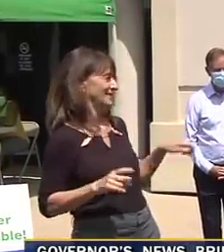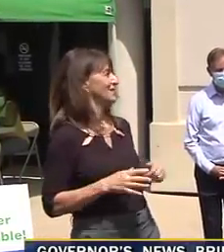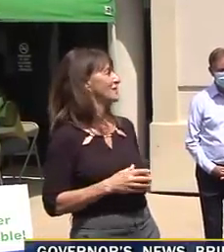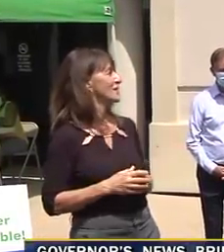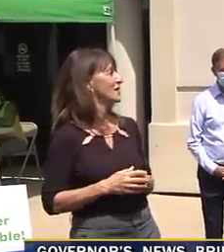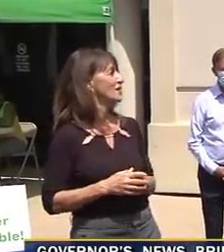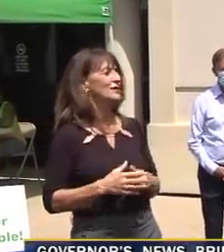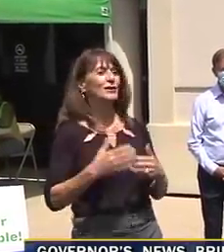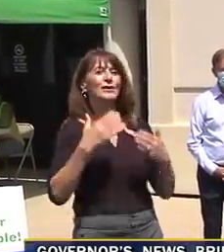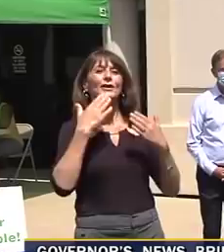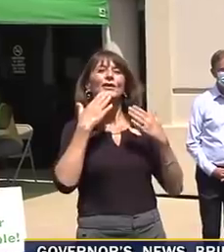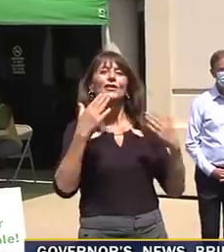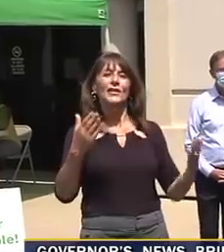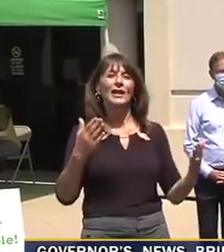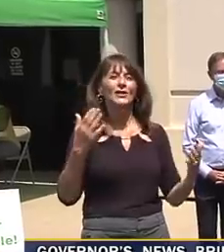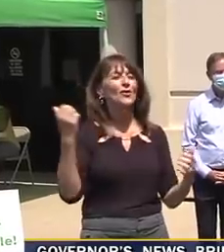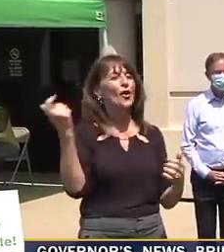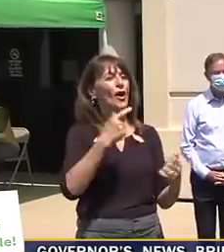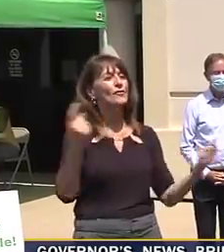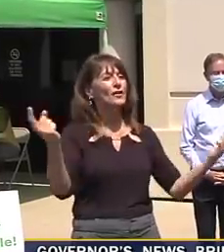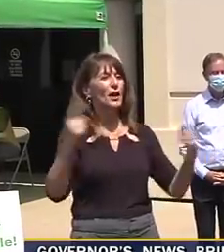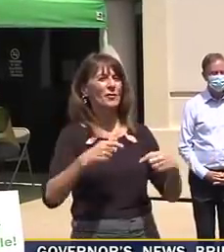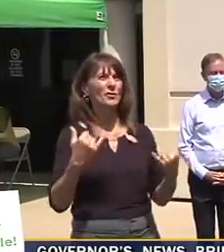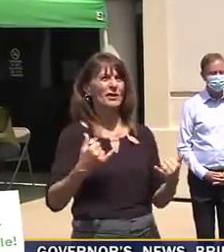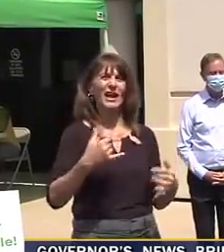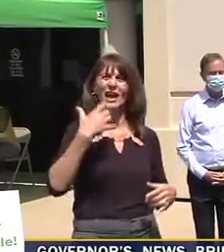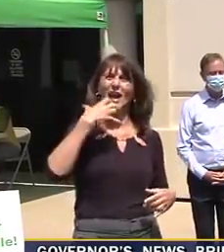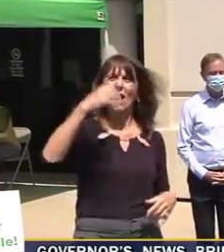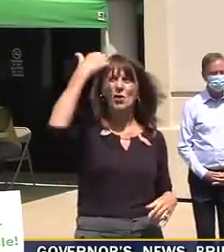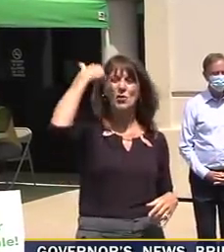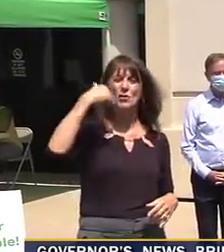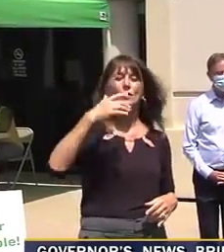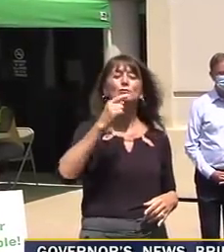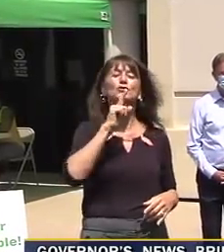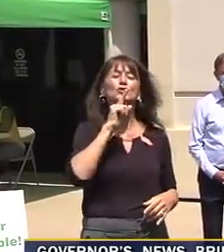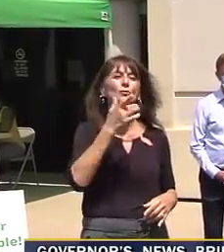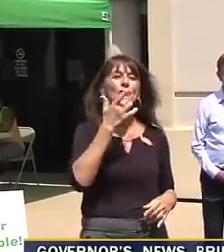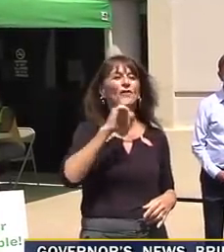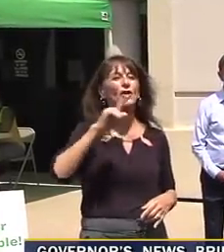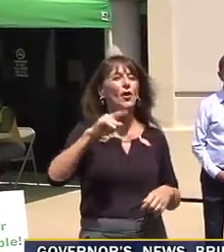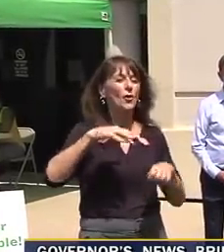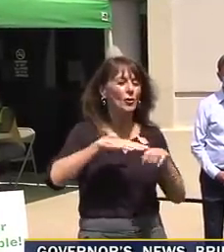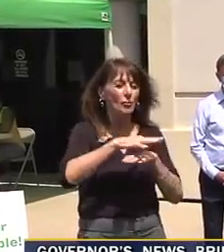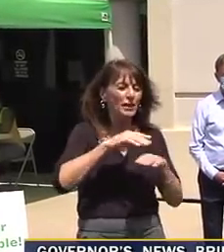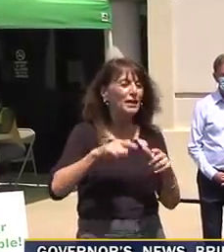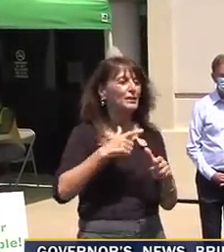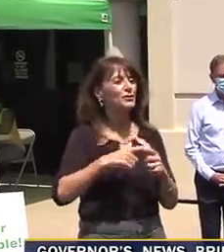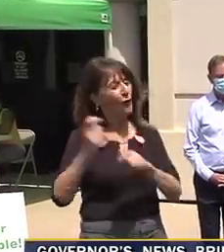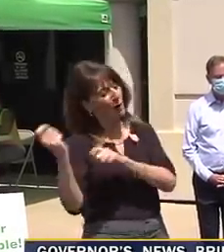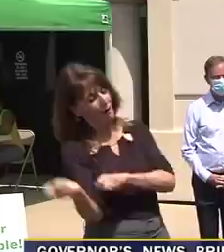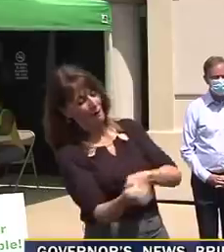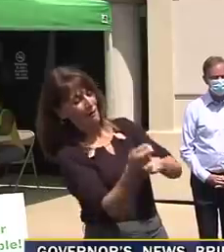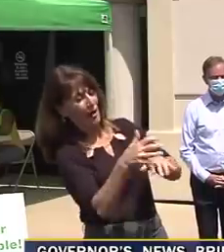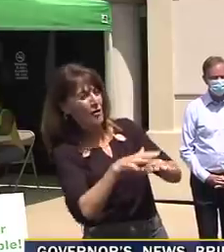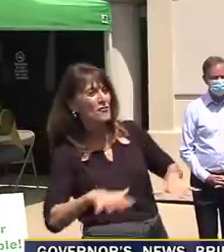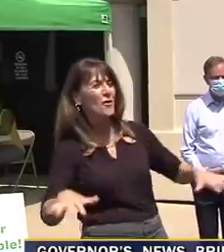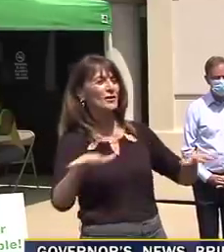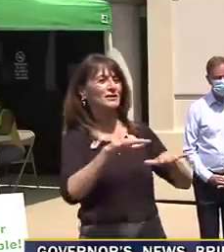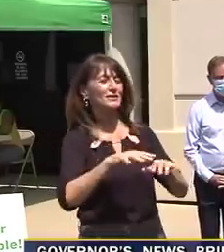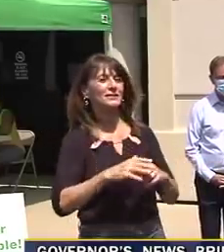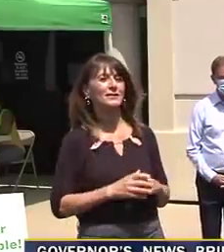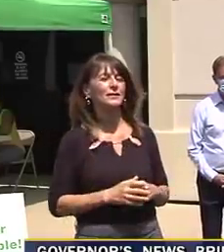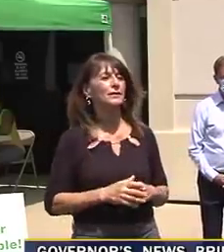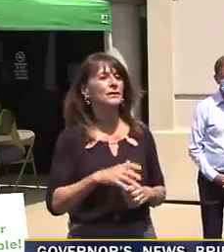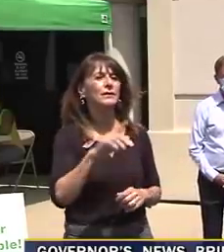Thank you, Lieutenant Governor. Thank you, everybody, for coming out on a hot day. I'm sure you'd all rather be at the beach, golf course, swim pool.